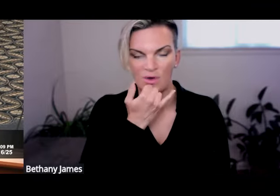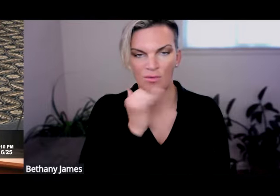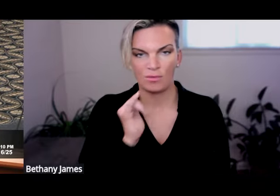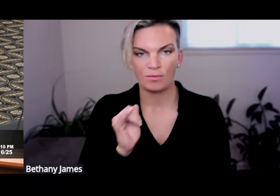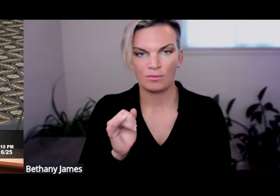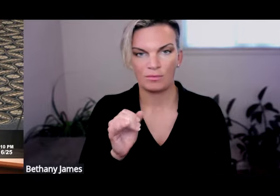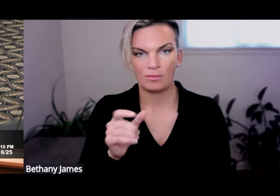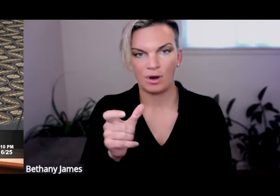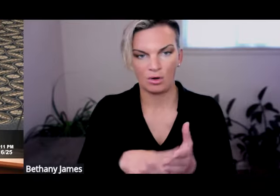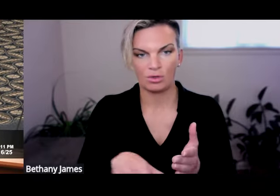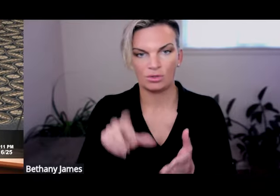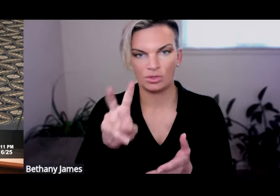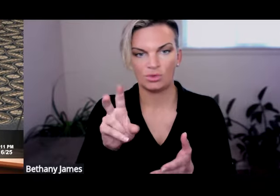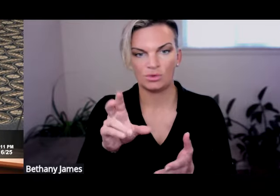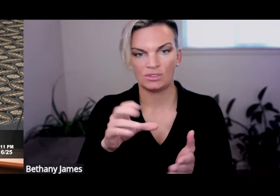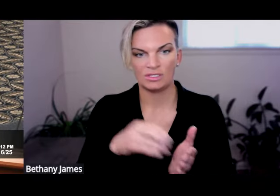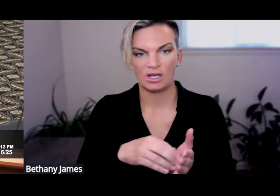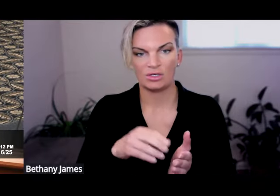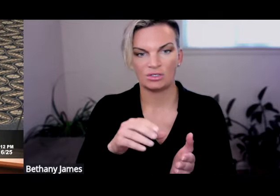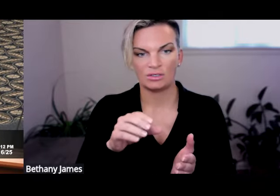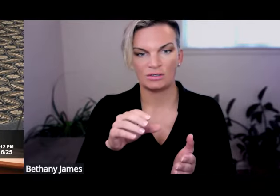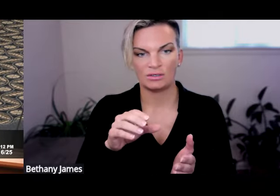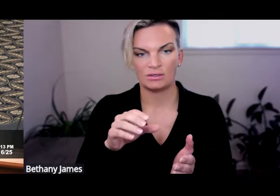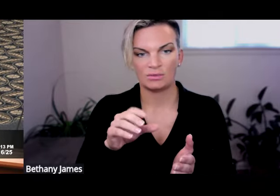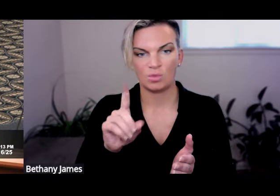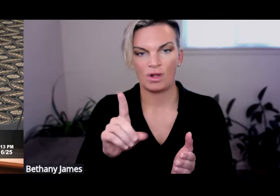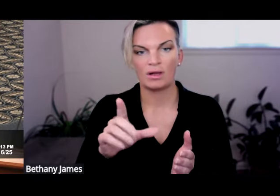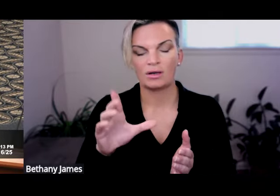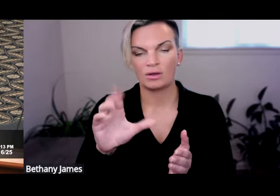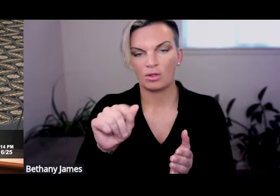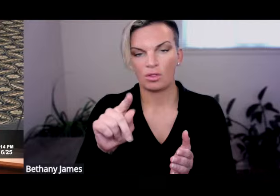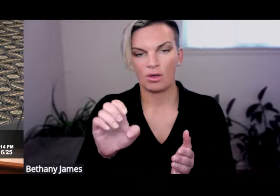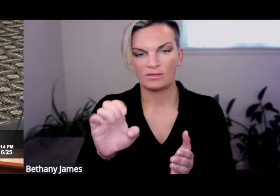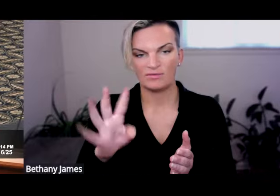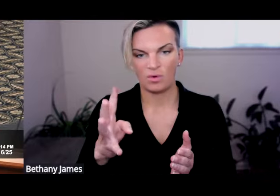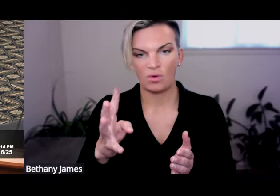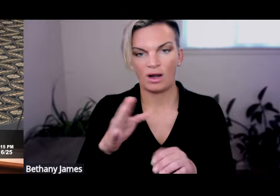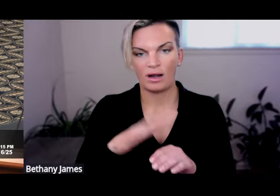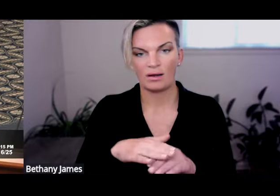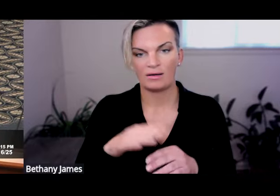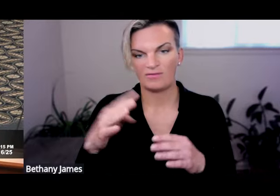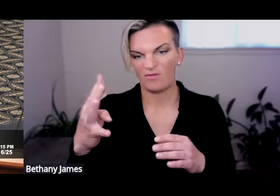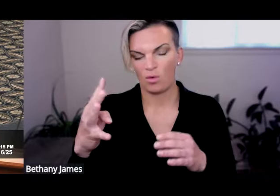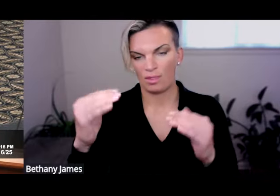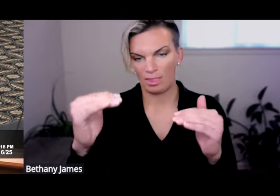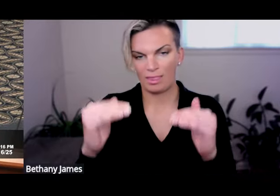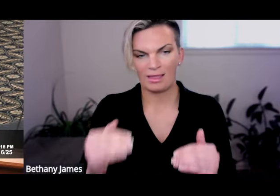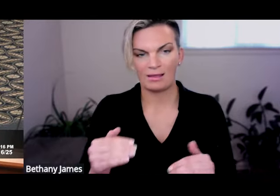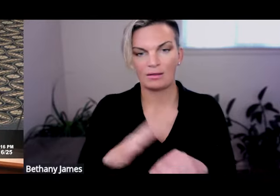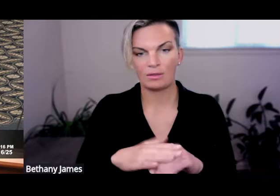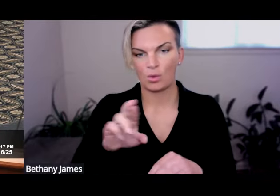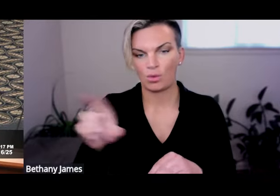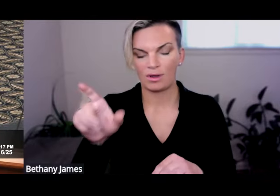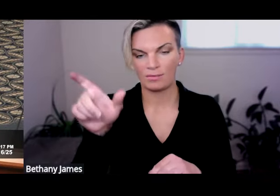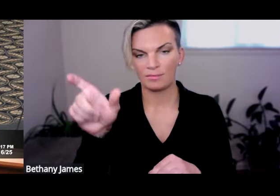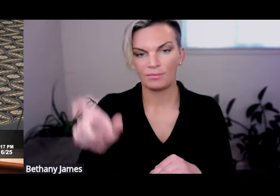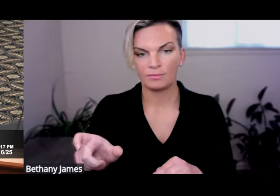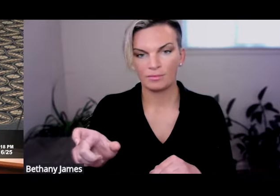Article 2, Section 1, Clause 4, fourth line down on the right-hand side. Oh,